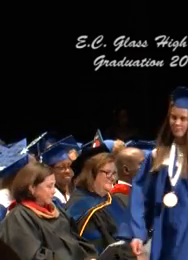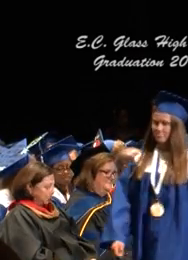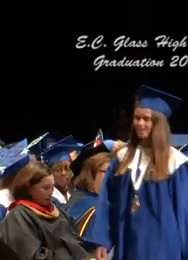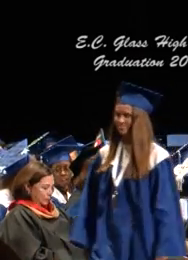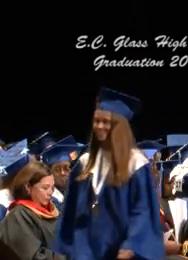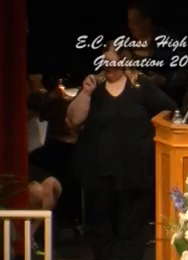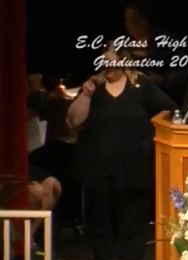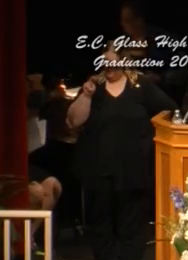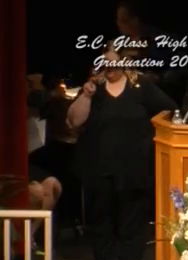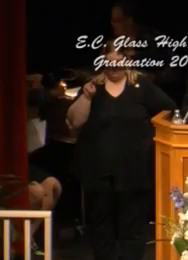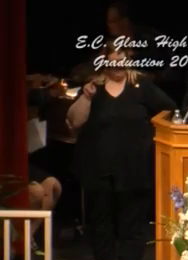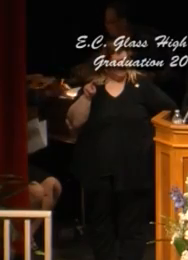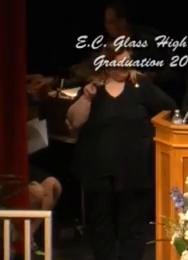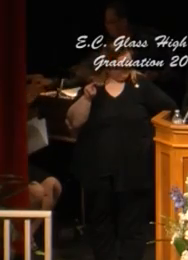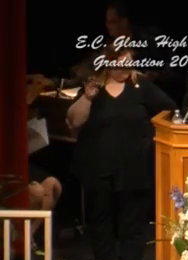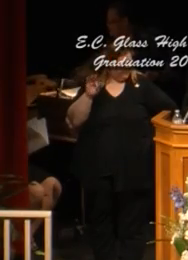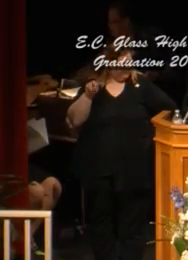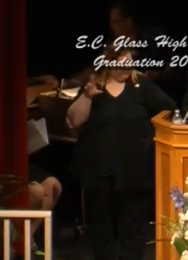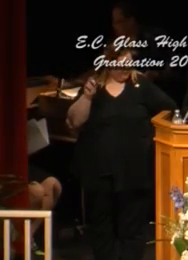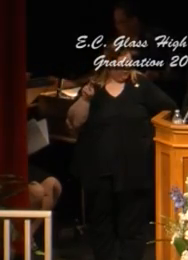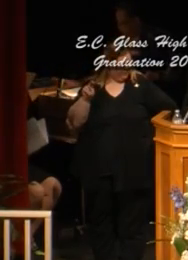Jordan DeAndre Farrow,